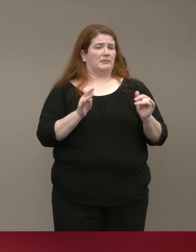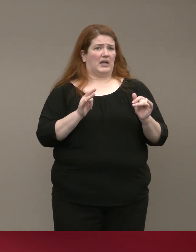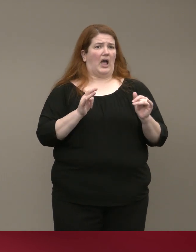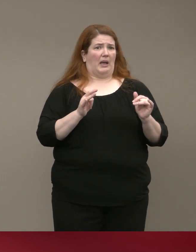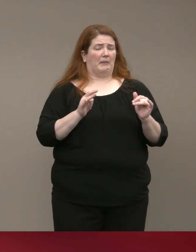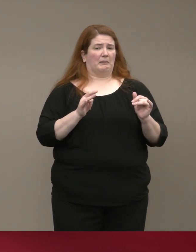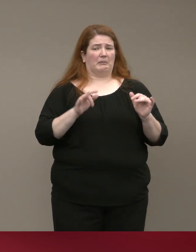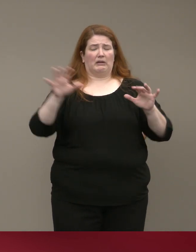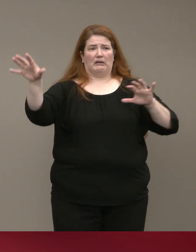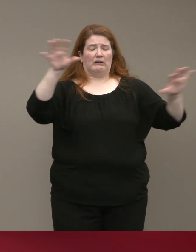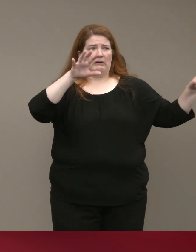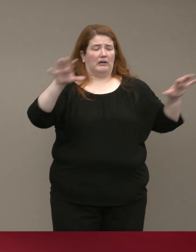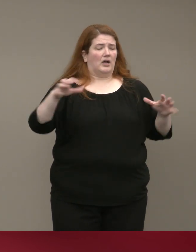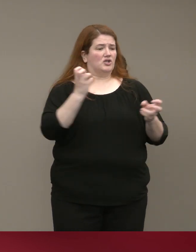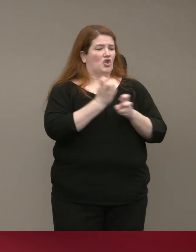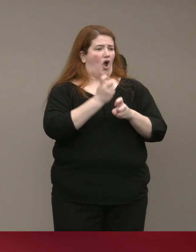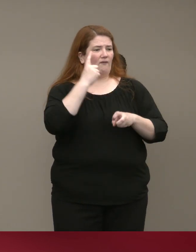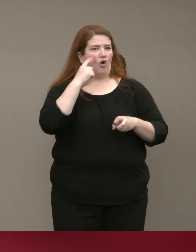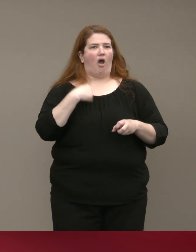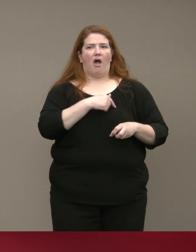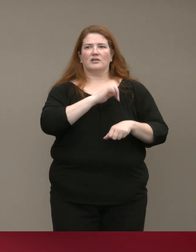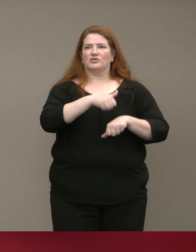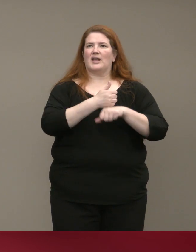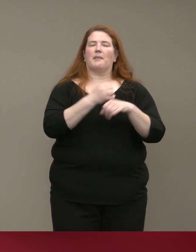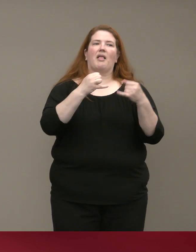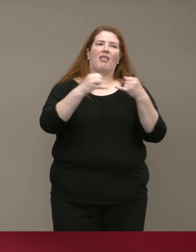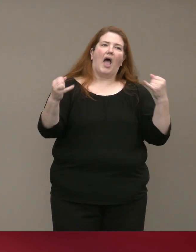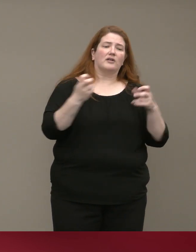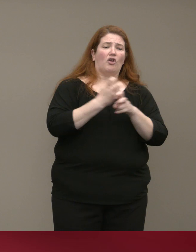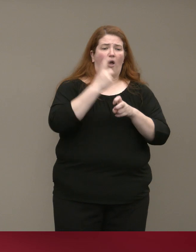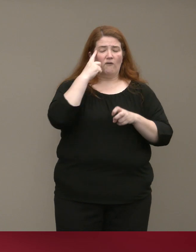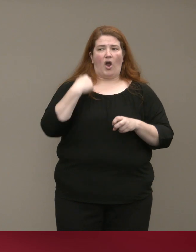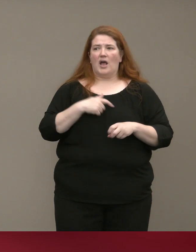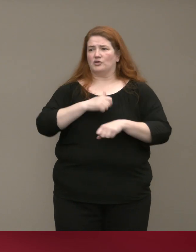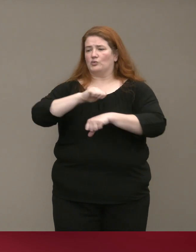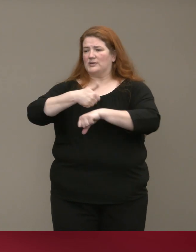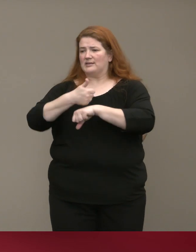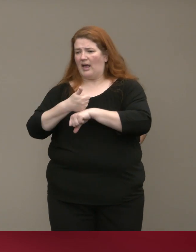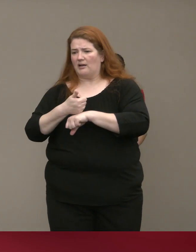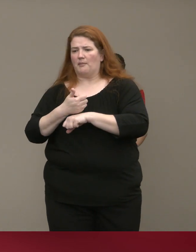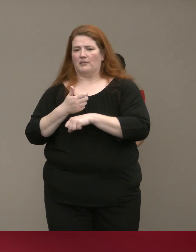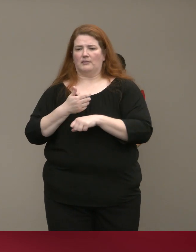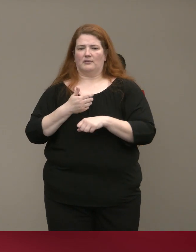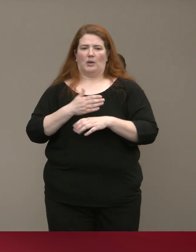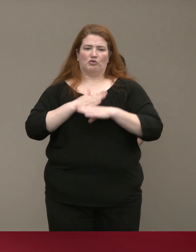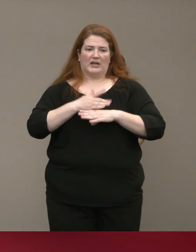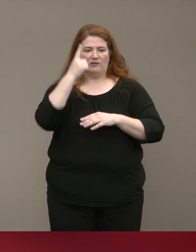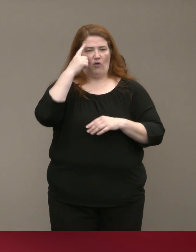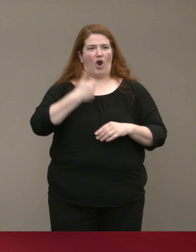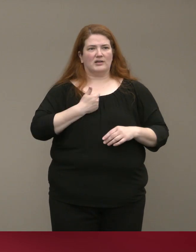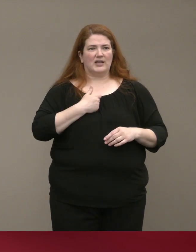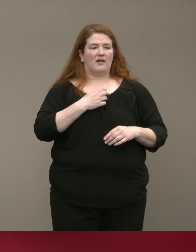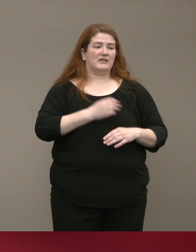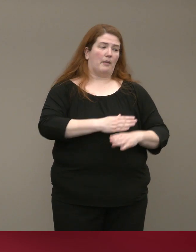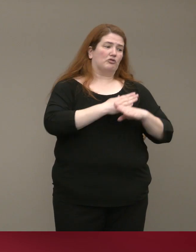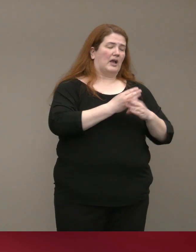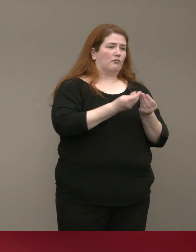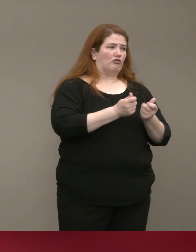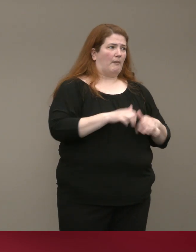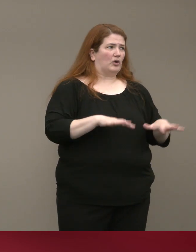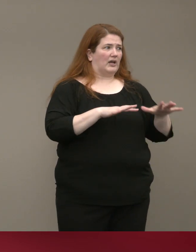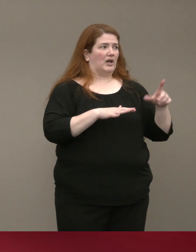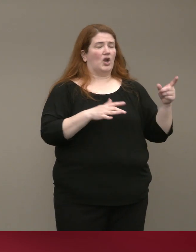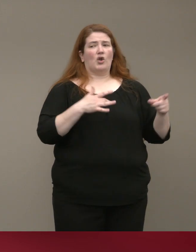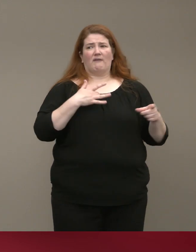very difficult for us to set up lines, very difficult to protect ourselves while at the same time protecting property. Would you say you were, I guess, caught off guard